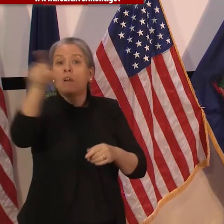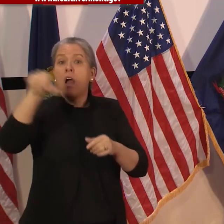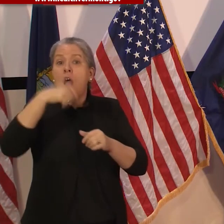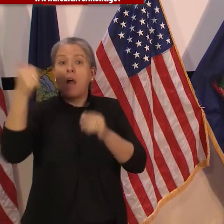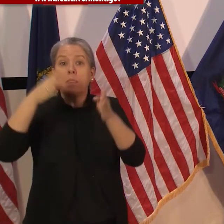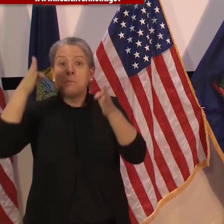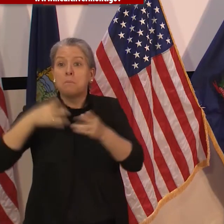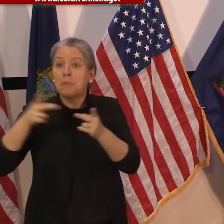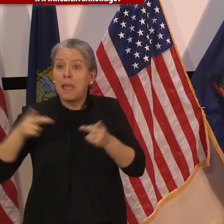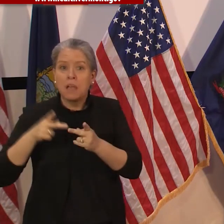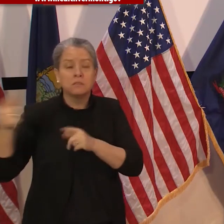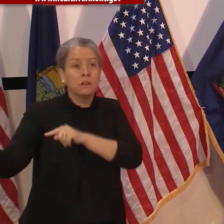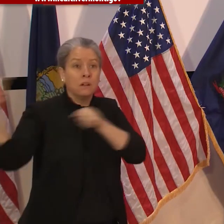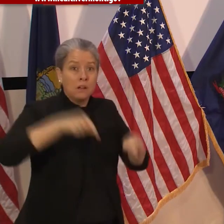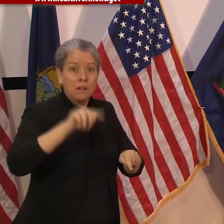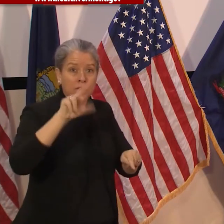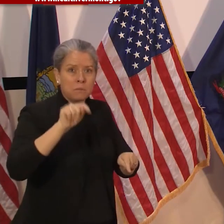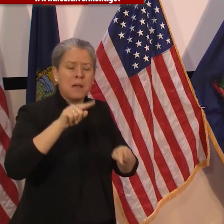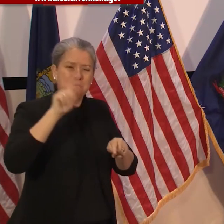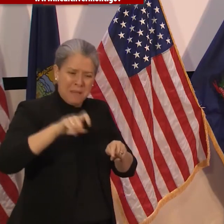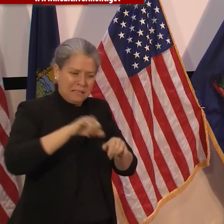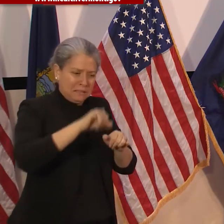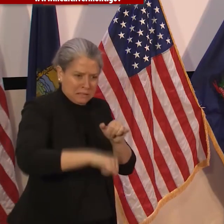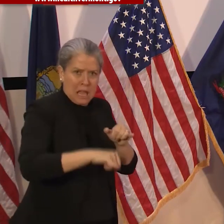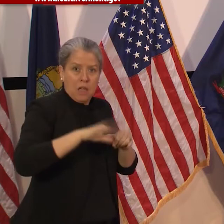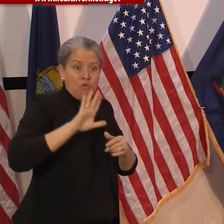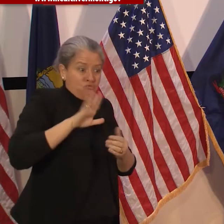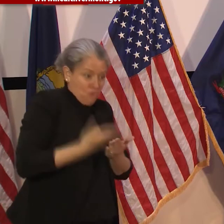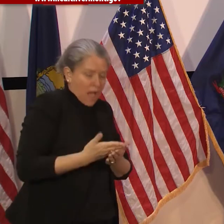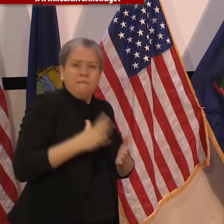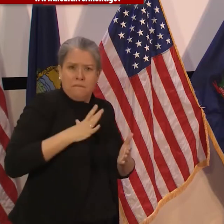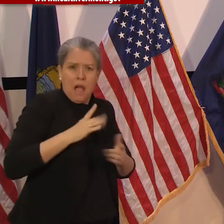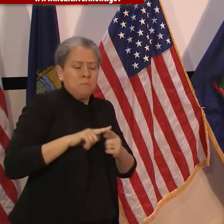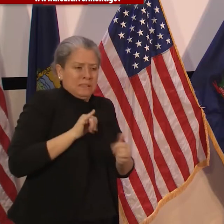to self-quarantine for 14 days once they're here.